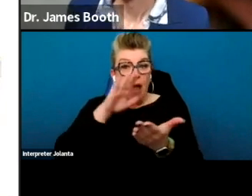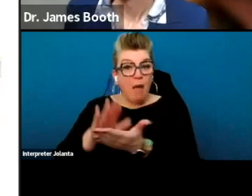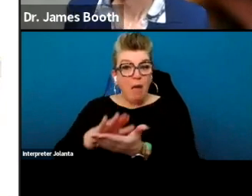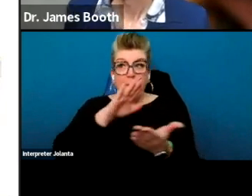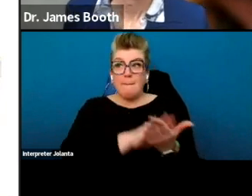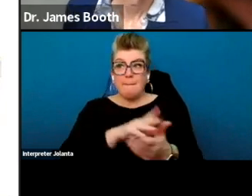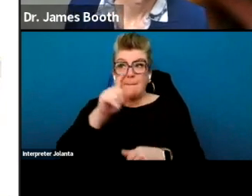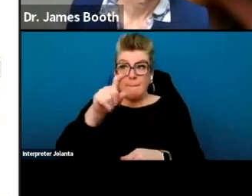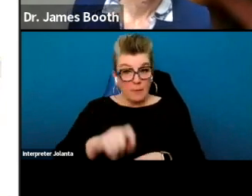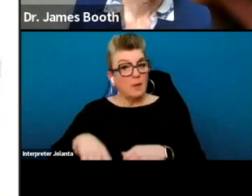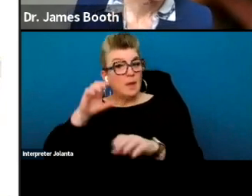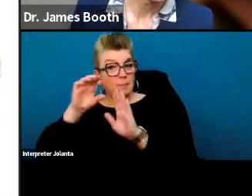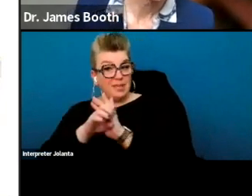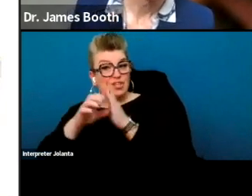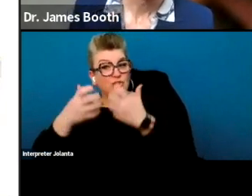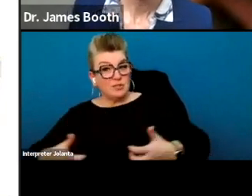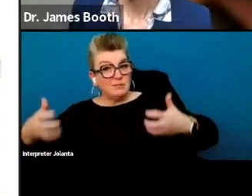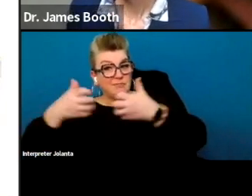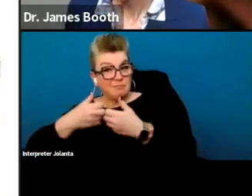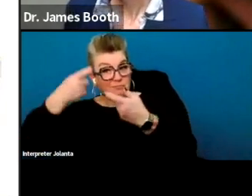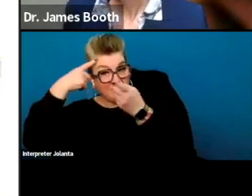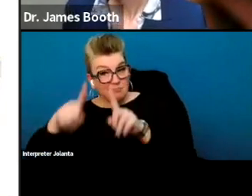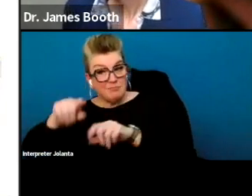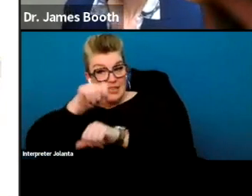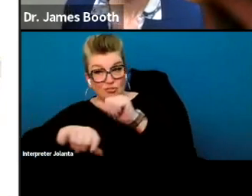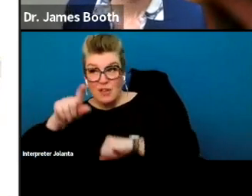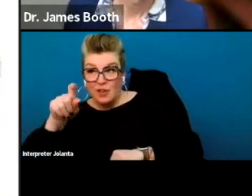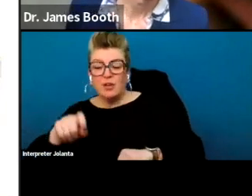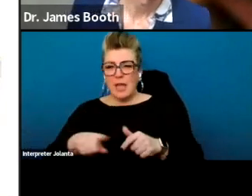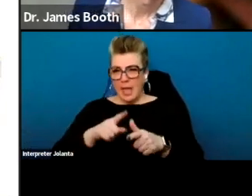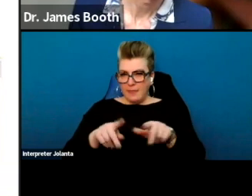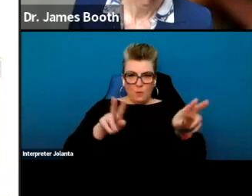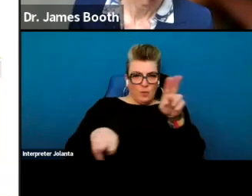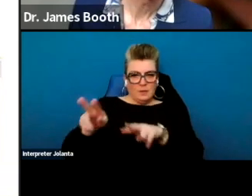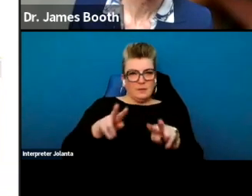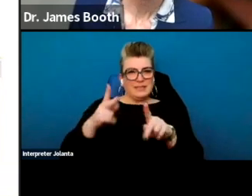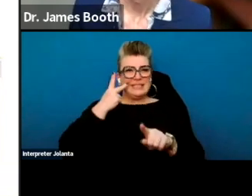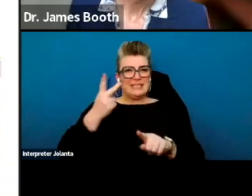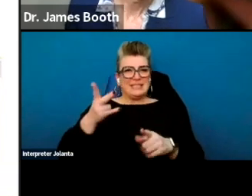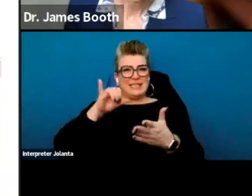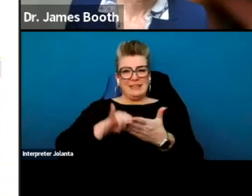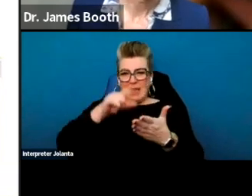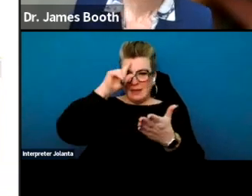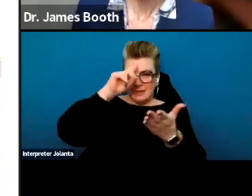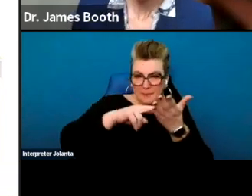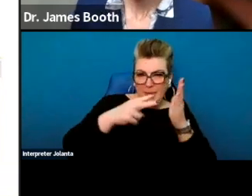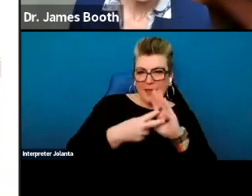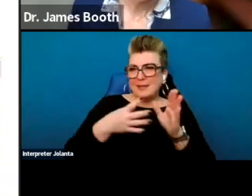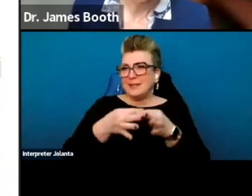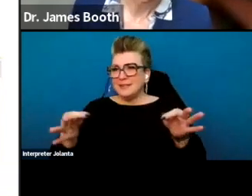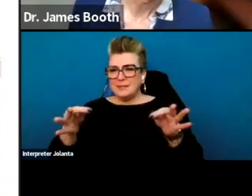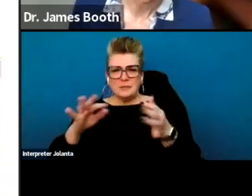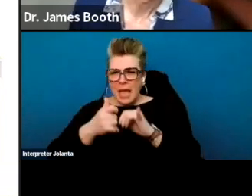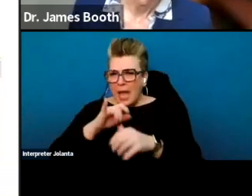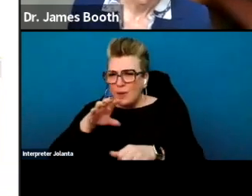of localize phonology and semantics. And we see how those mechanisms are involved in reading. And we also have reading